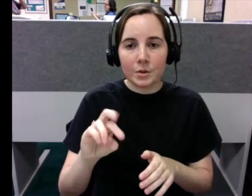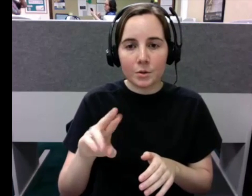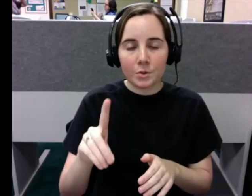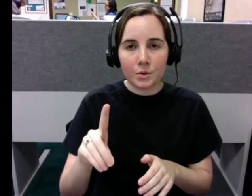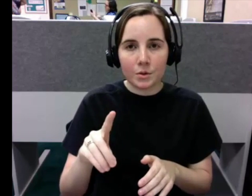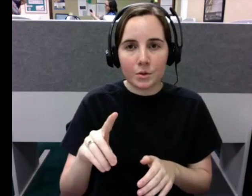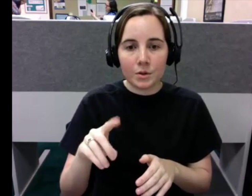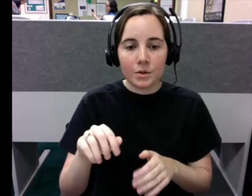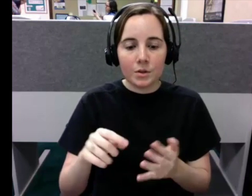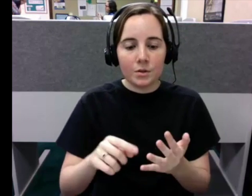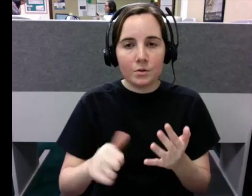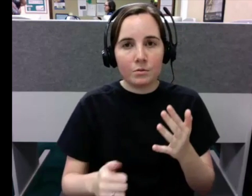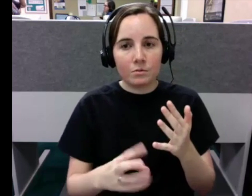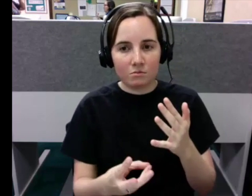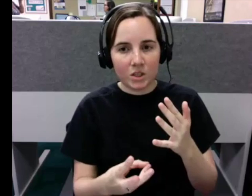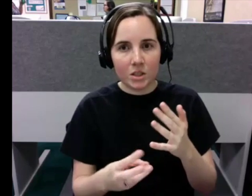things you own.